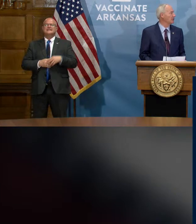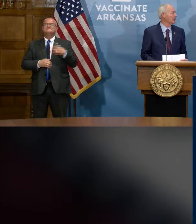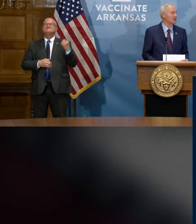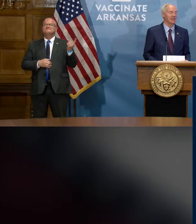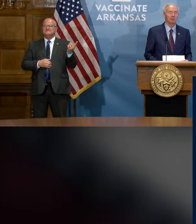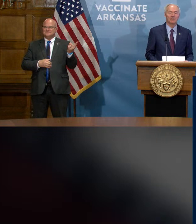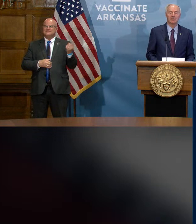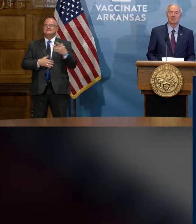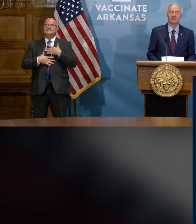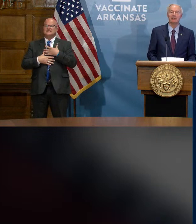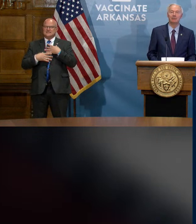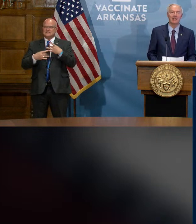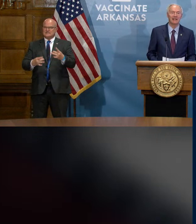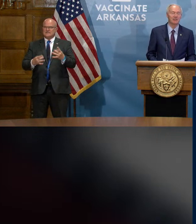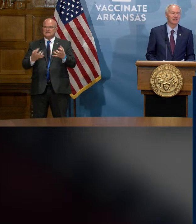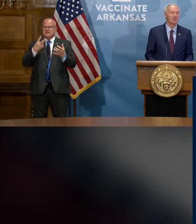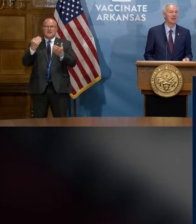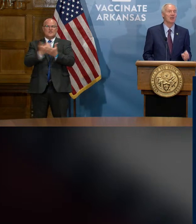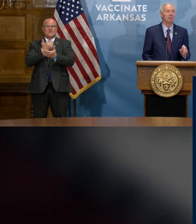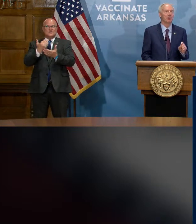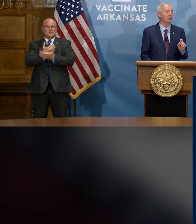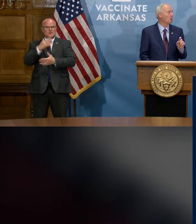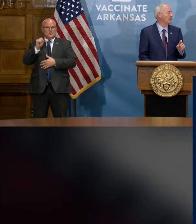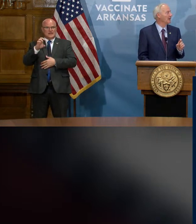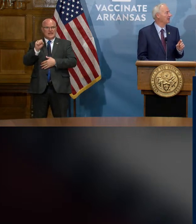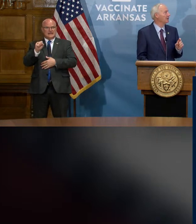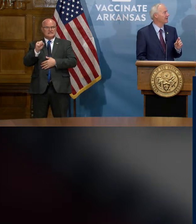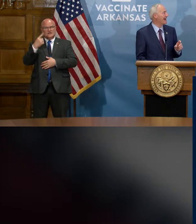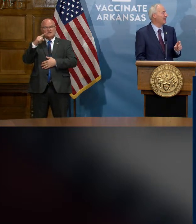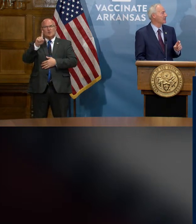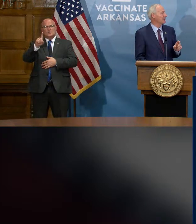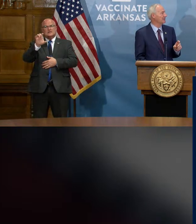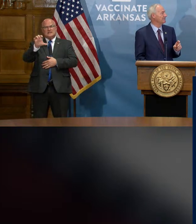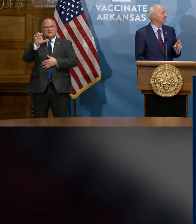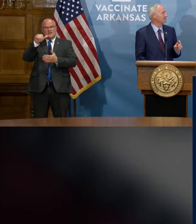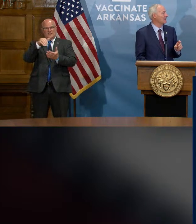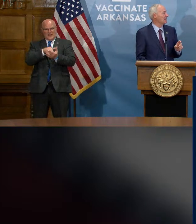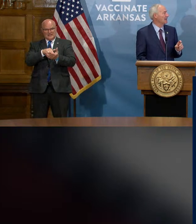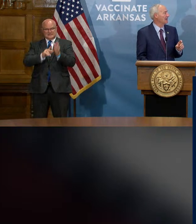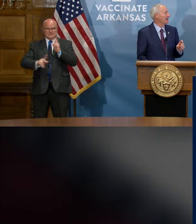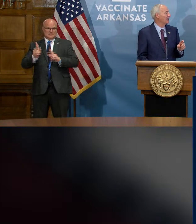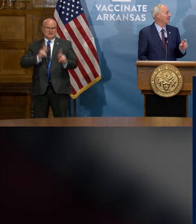something I want you to see, which is the new cases per 100,000